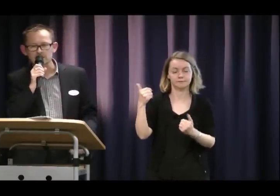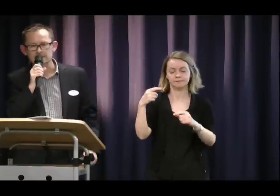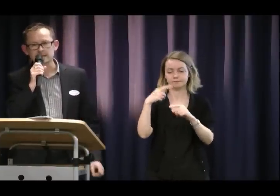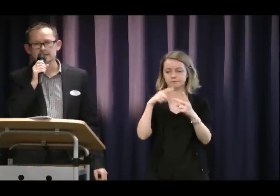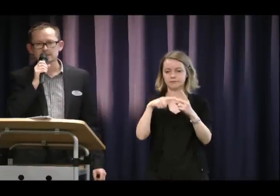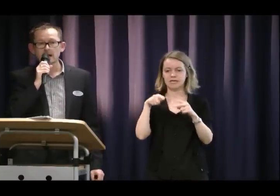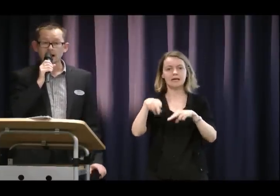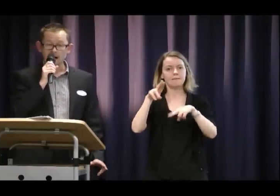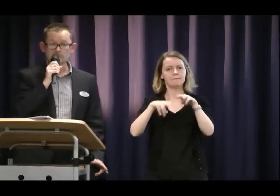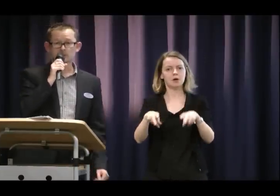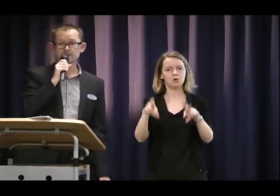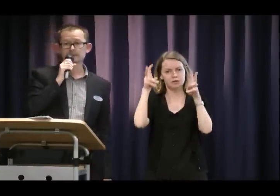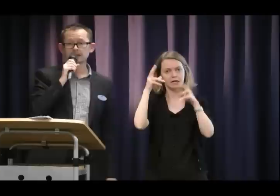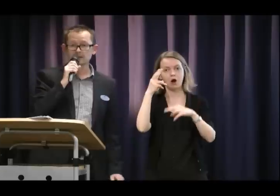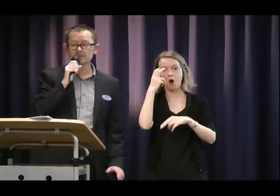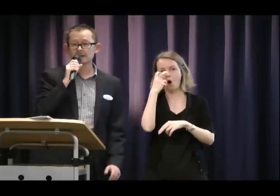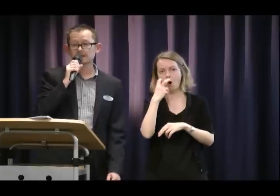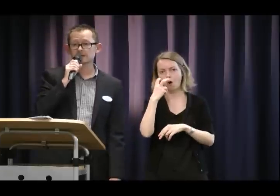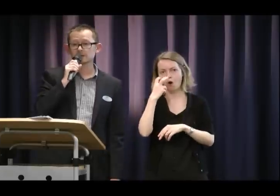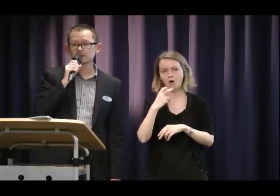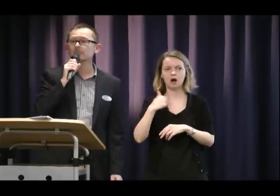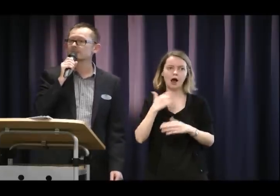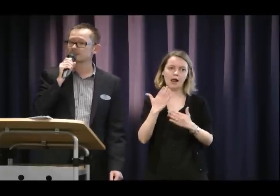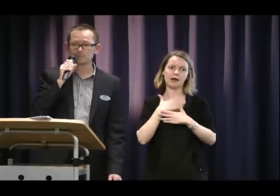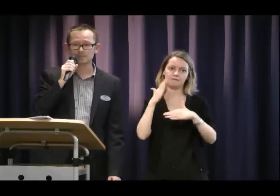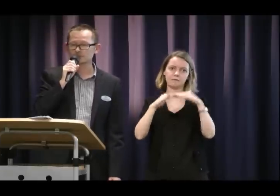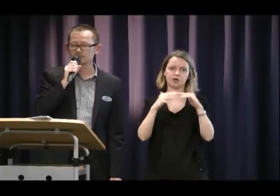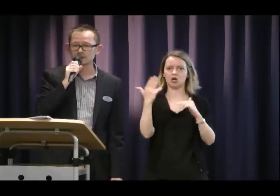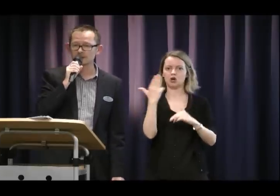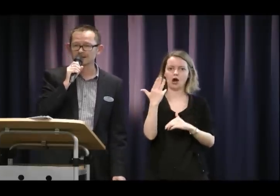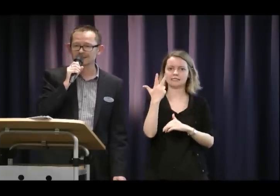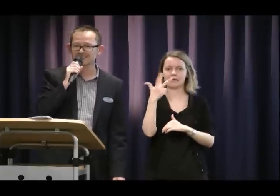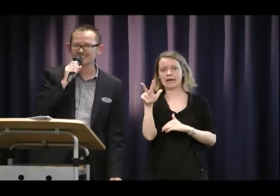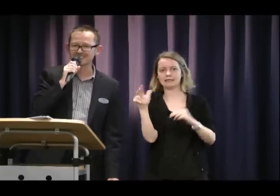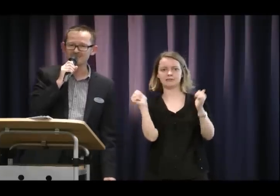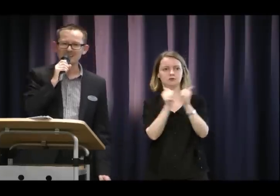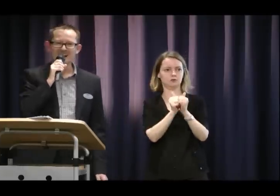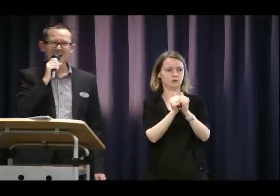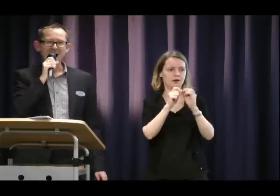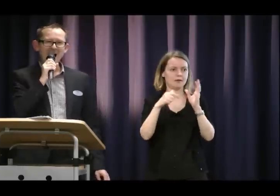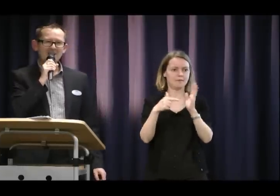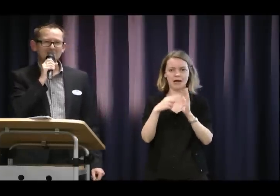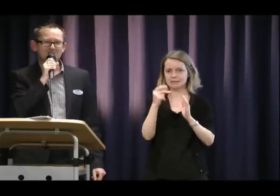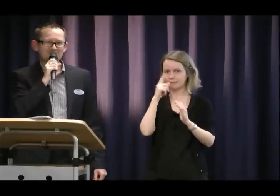getting a little bit dated. I personally love the 80s look, but some people do not like that here.